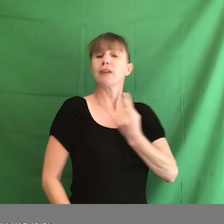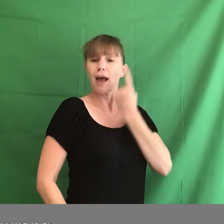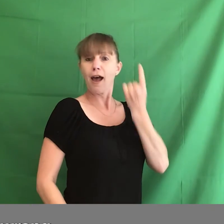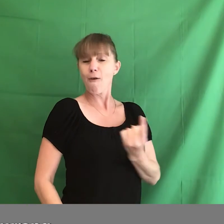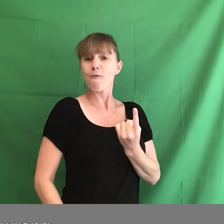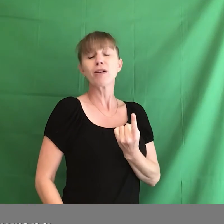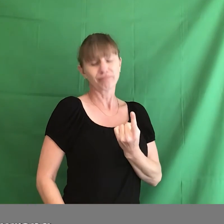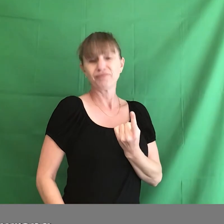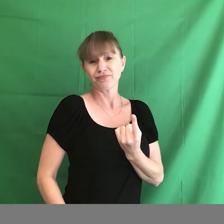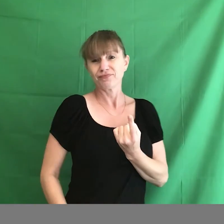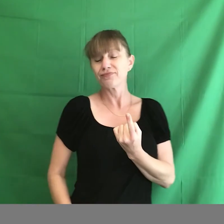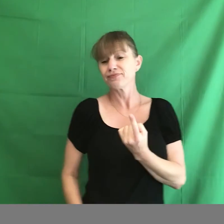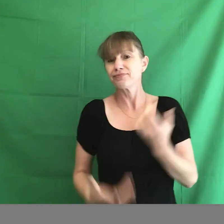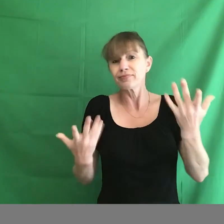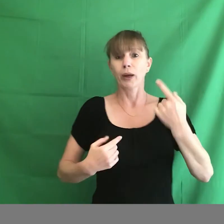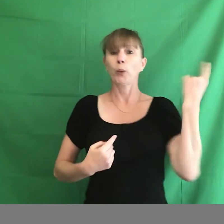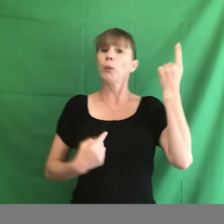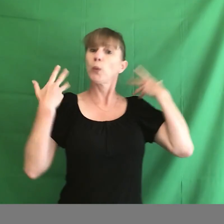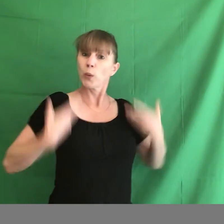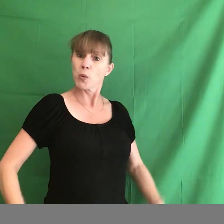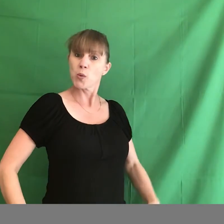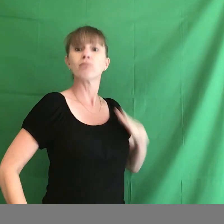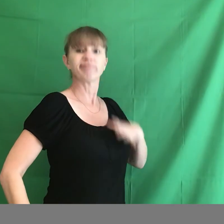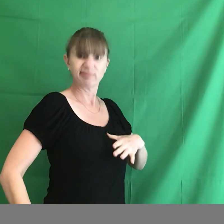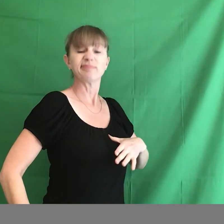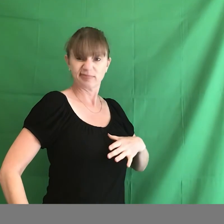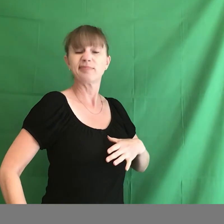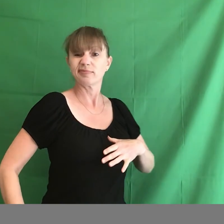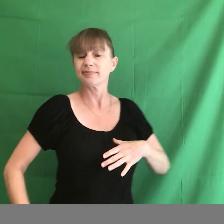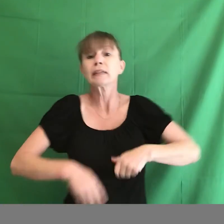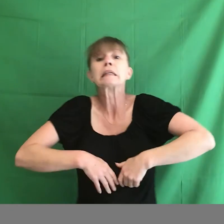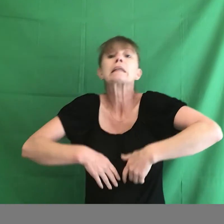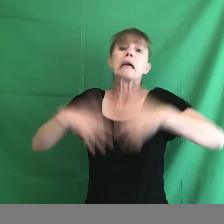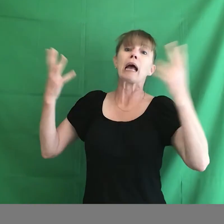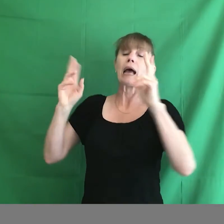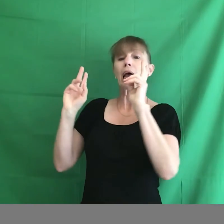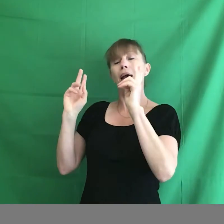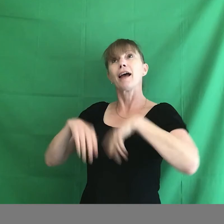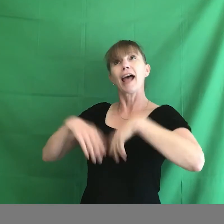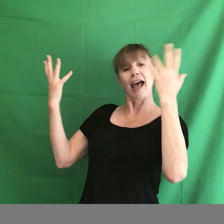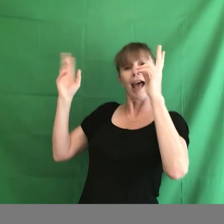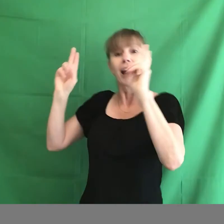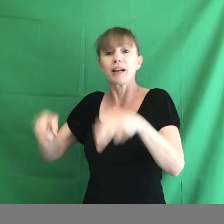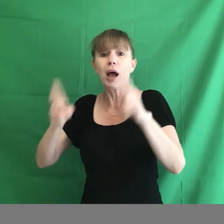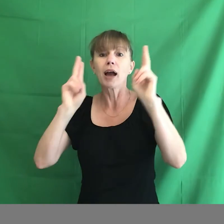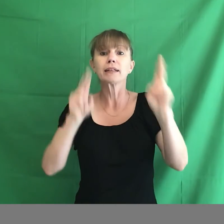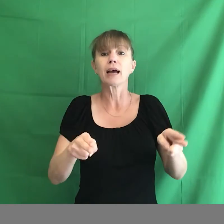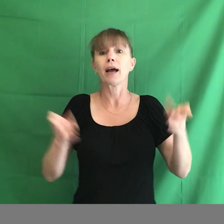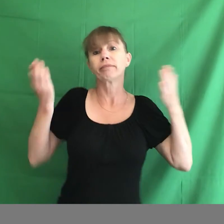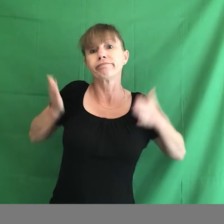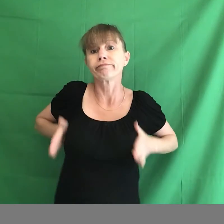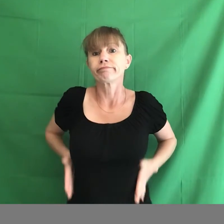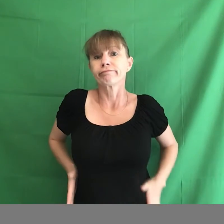expressing yourself? Being who you want to be. Will anybody die if you put on a dress? Will